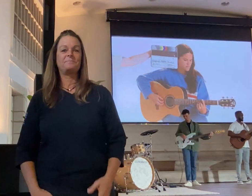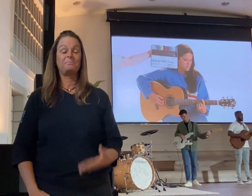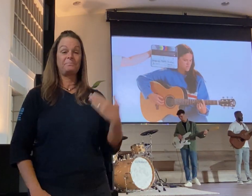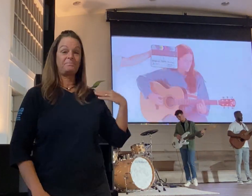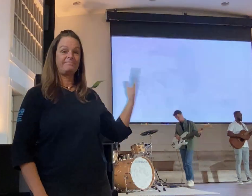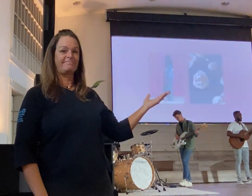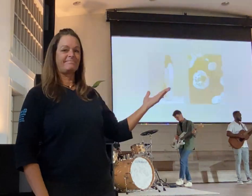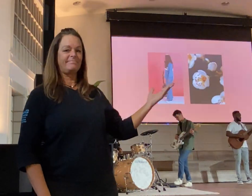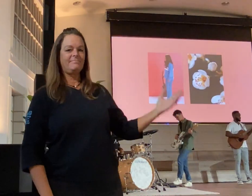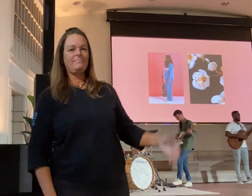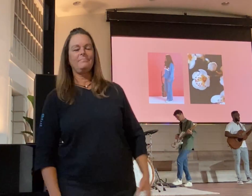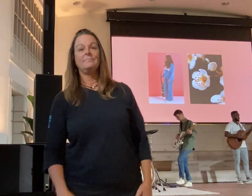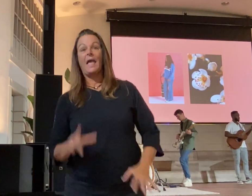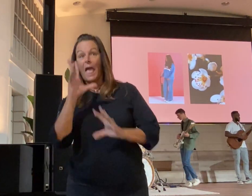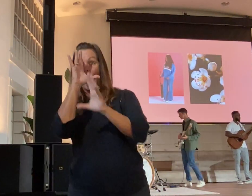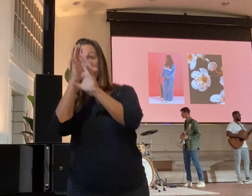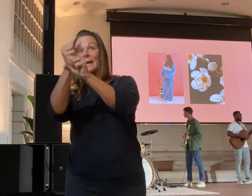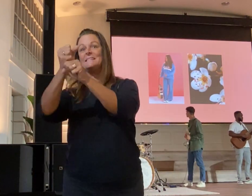Amazing girl on the table.